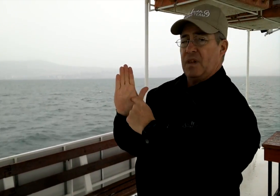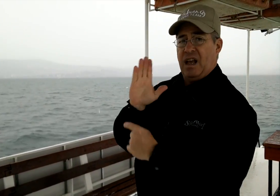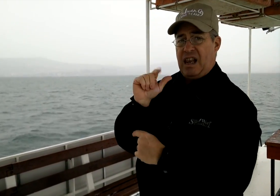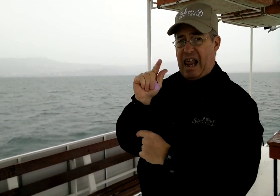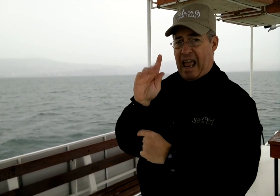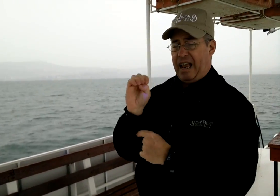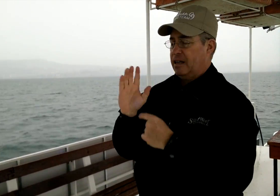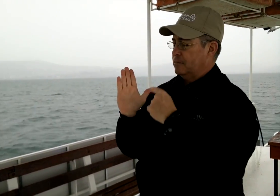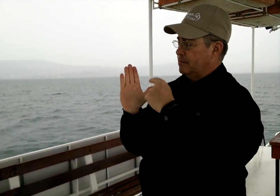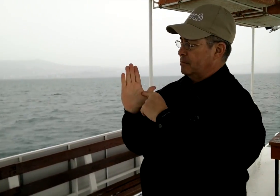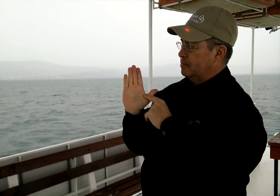now. We left from the